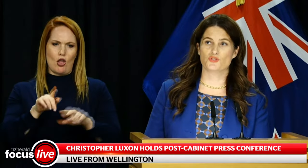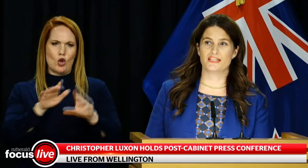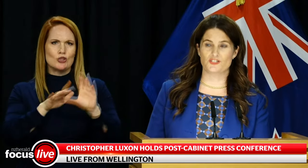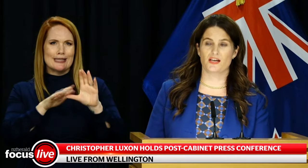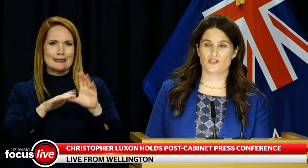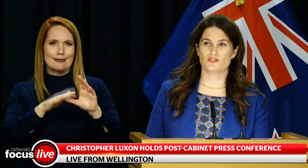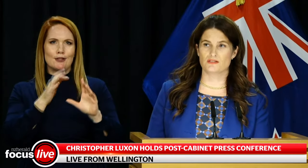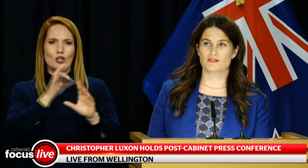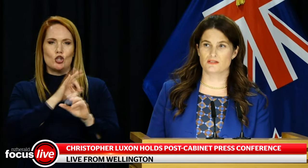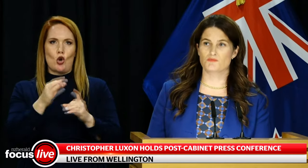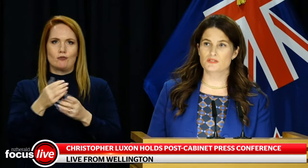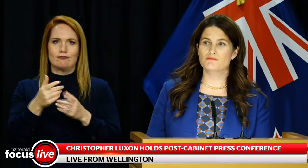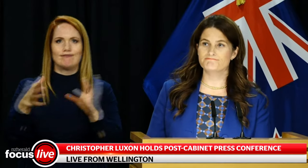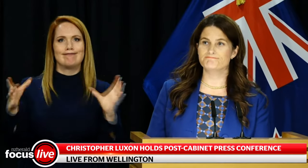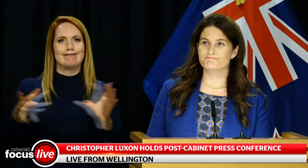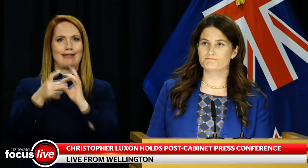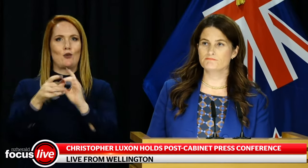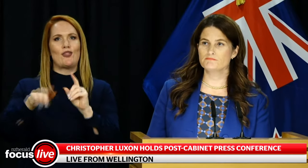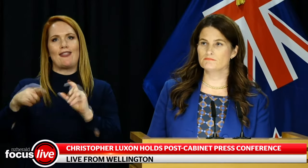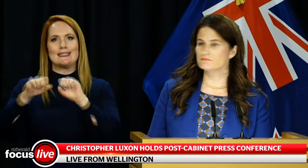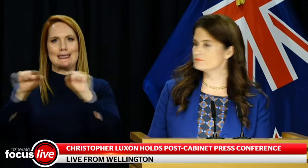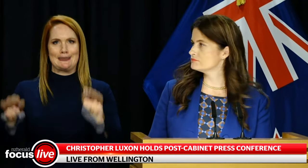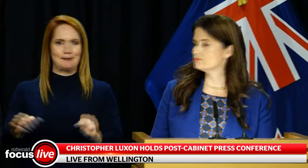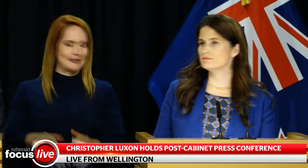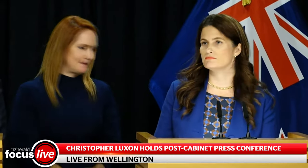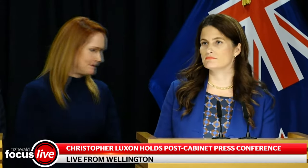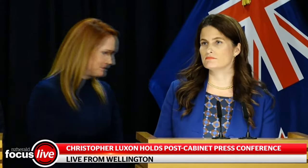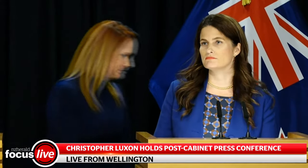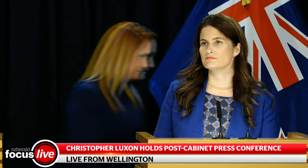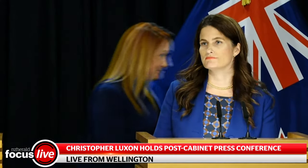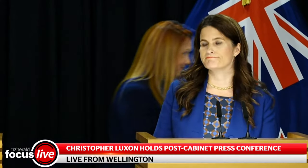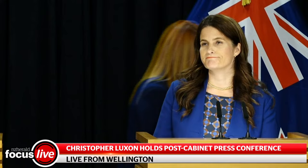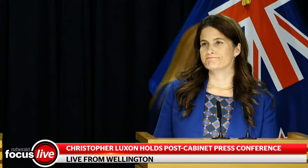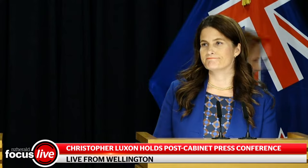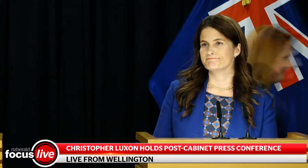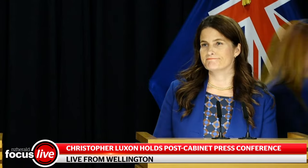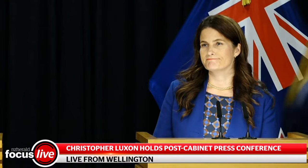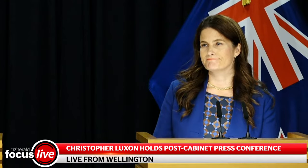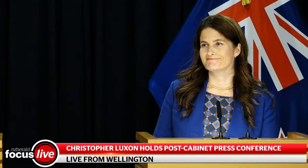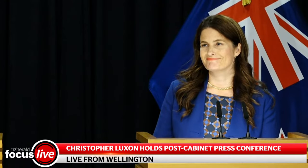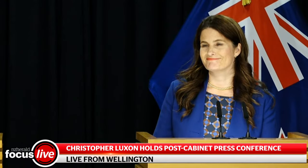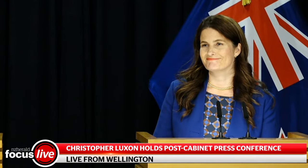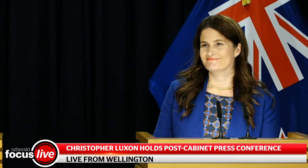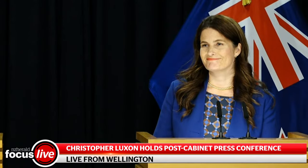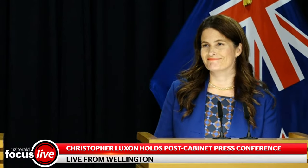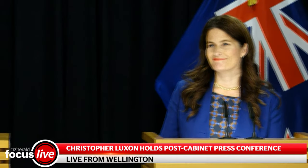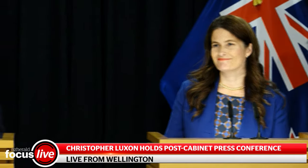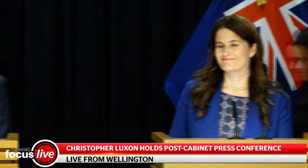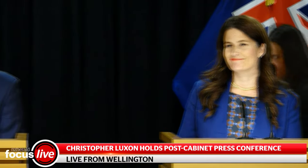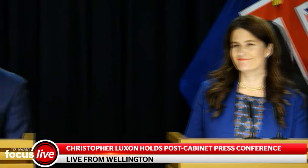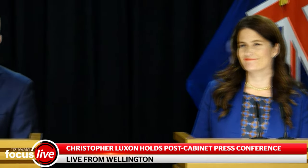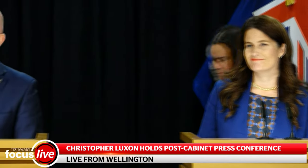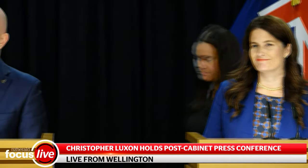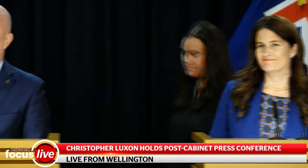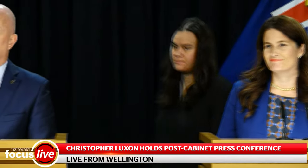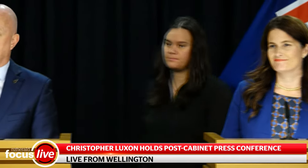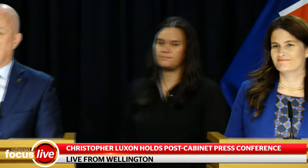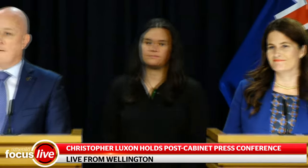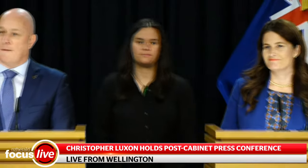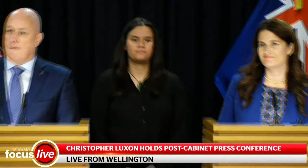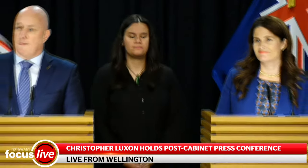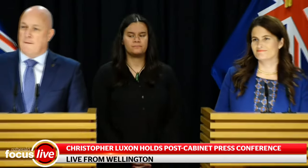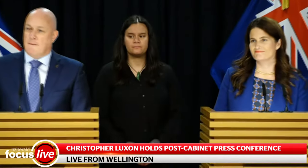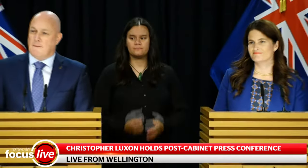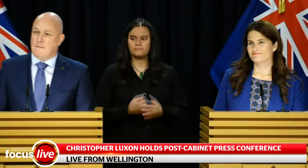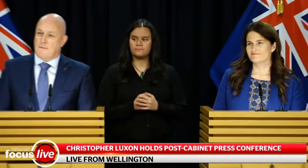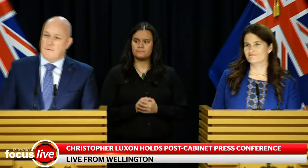systems talk to education systems. Okay, the, Luke? Just on the point about... I mean, it's part